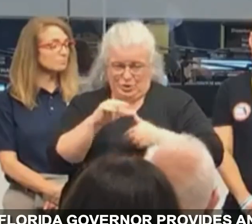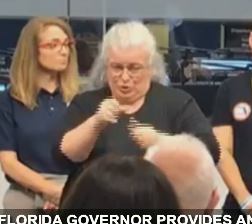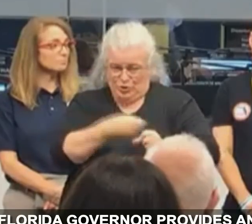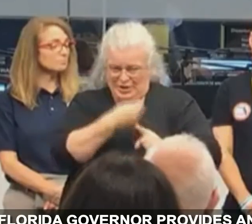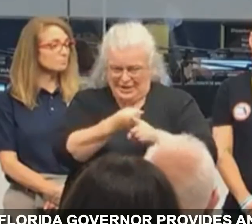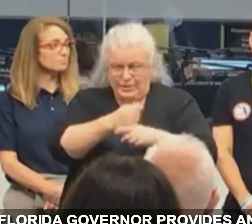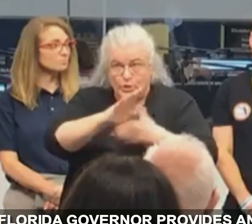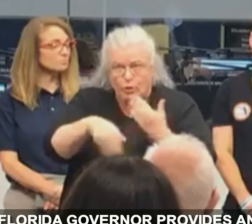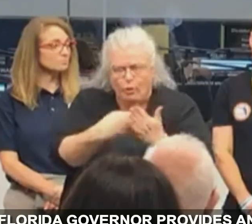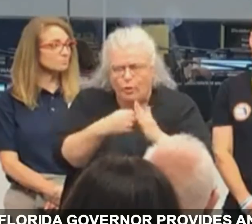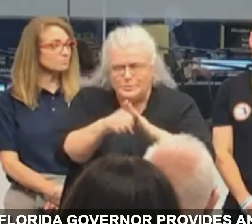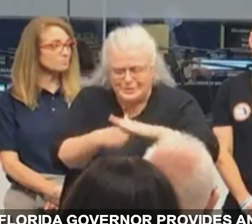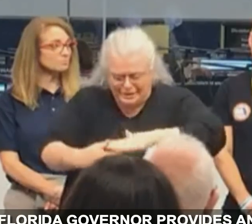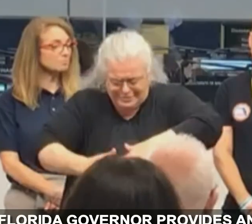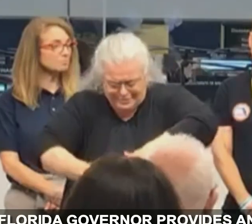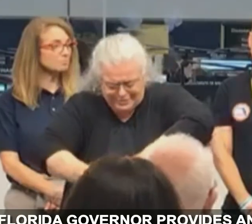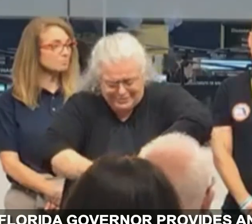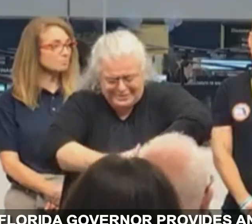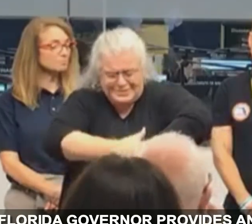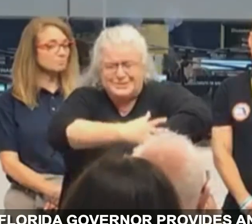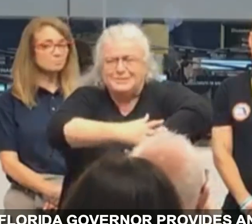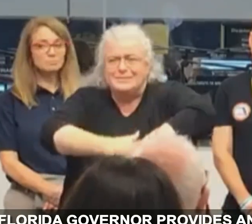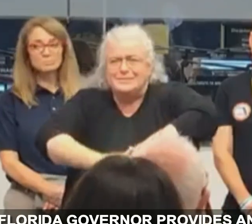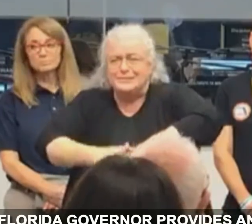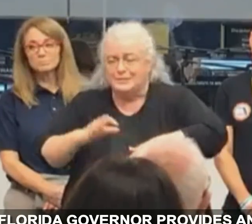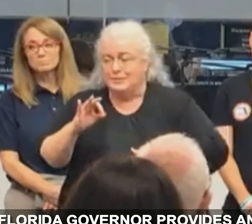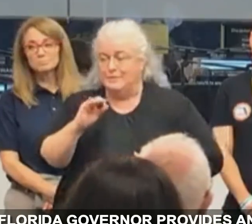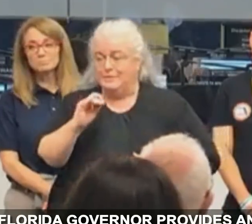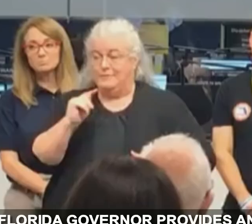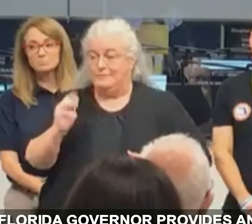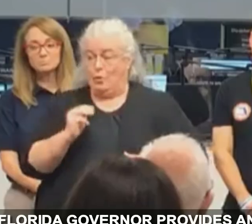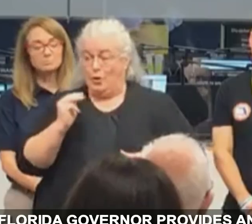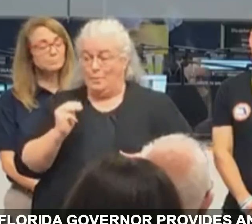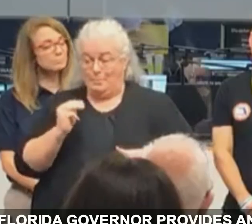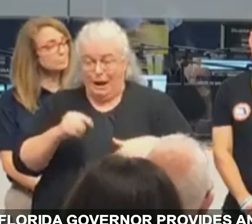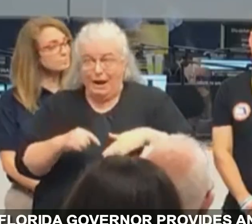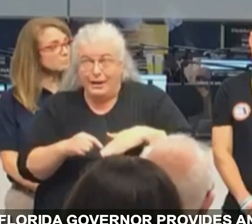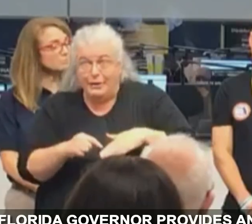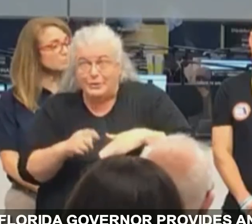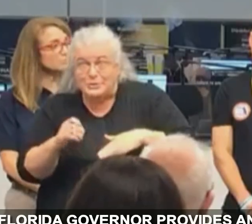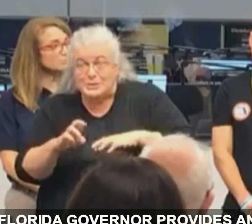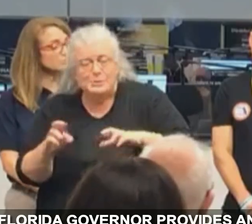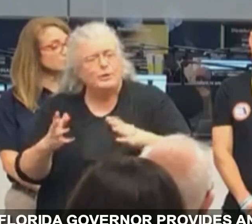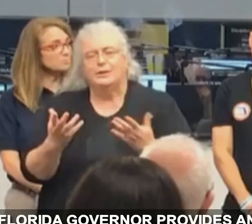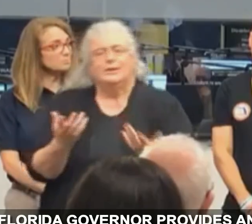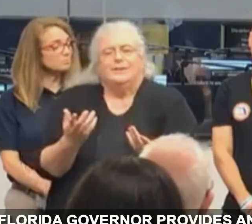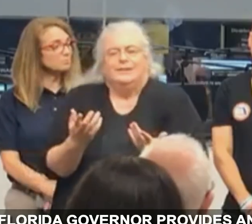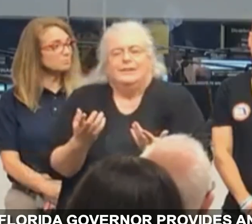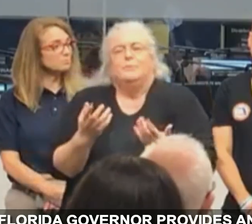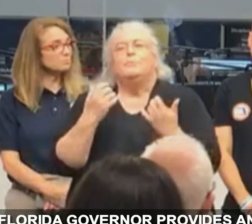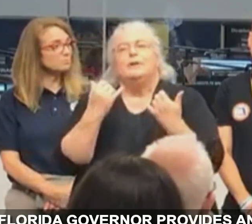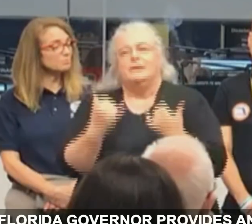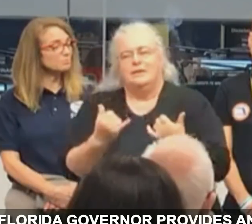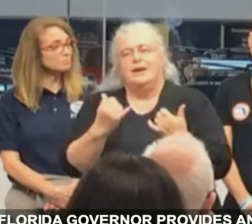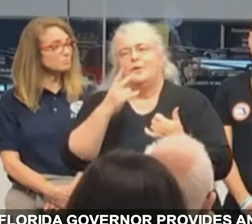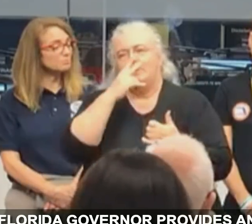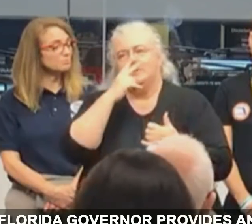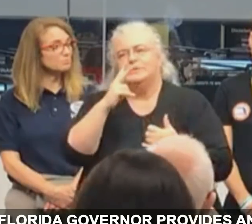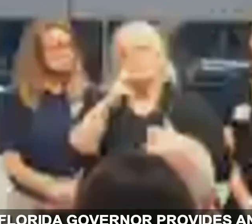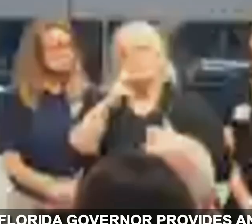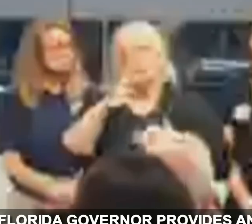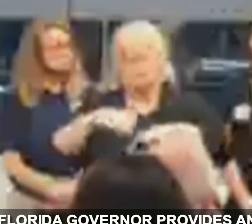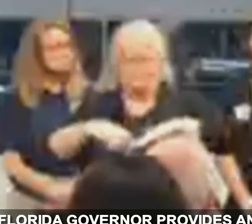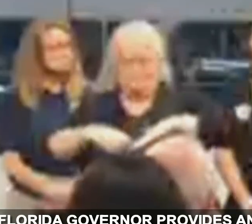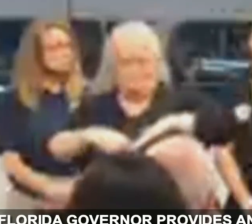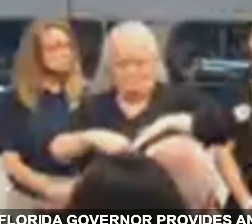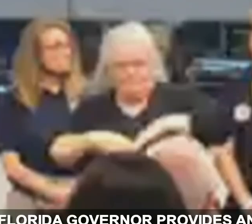are we going to have are they going to have people in Fort Myers ready to go? Now, as it shifts east, that